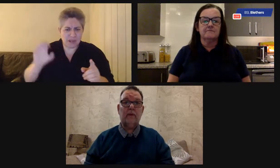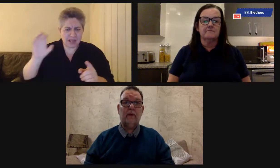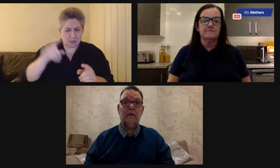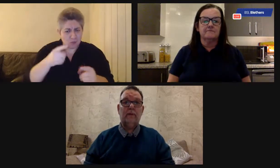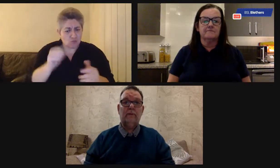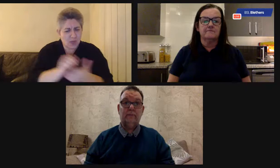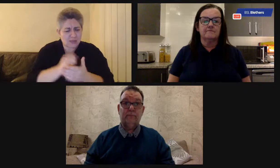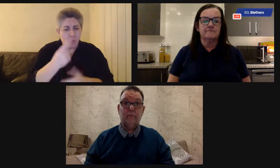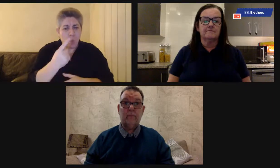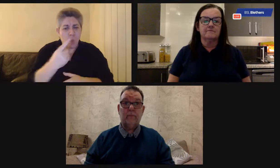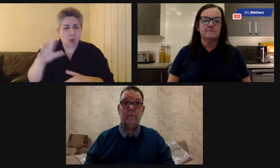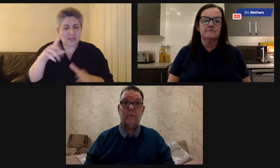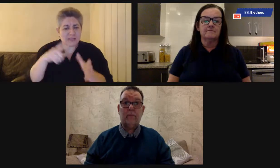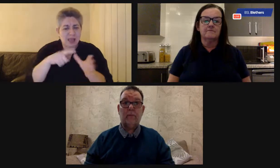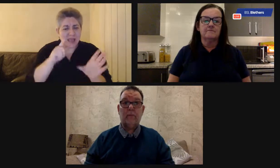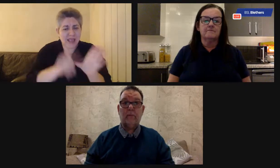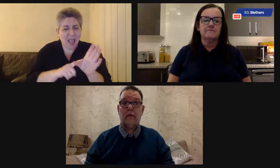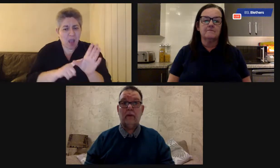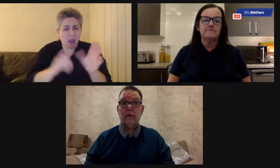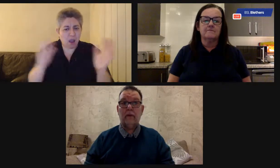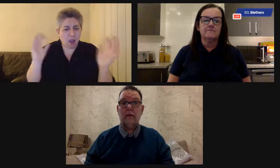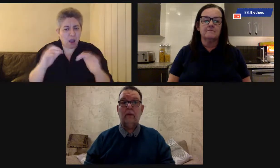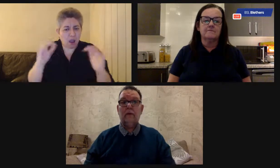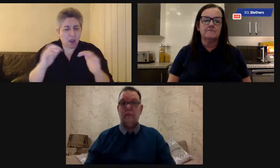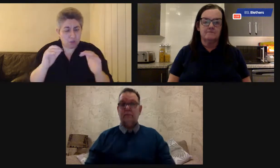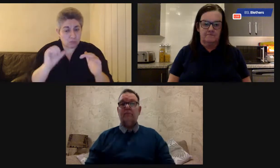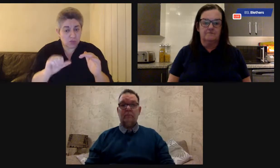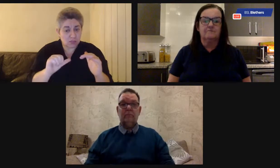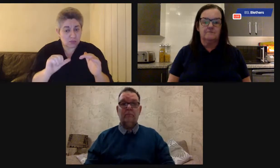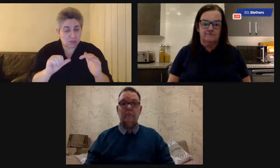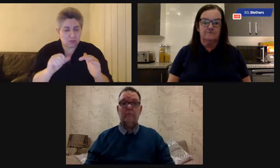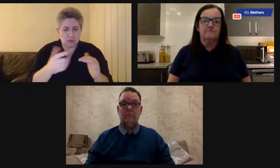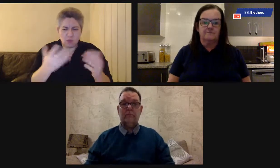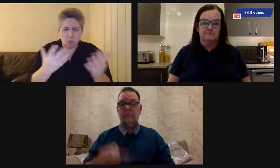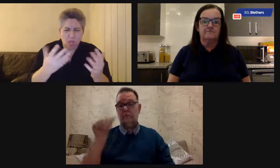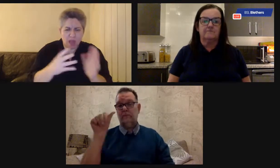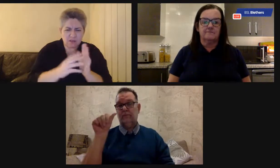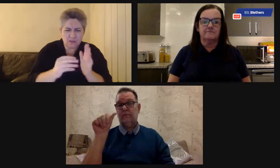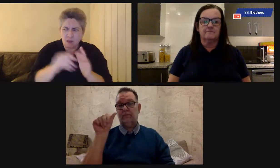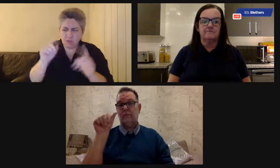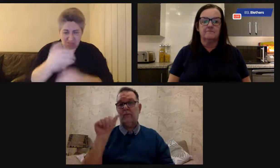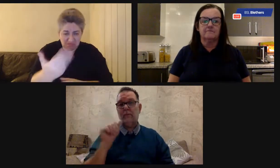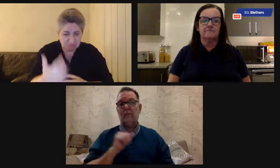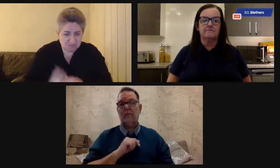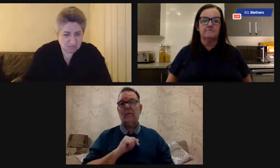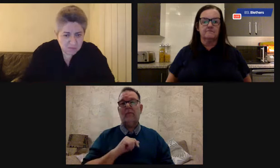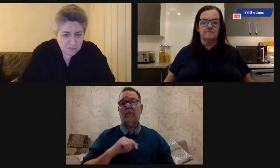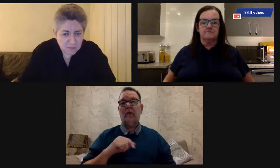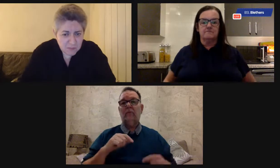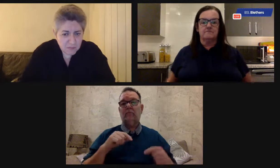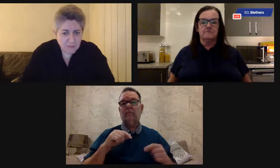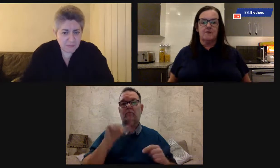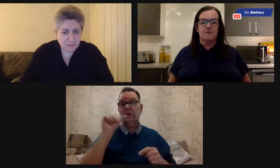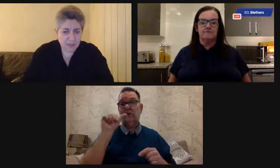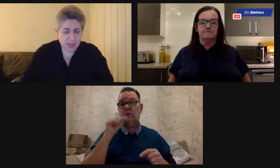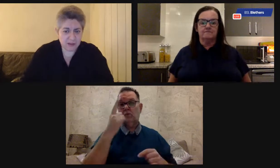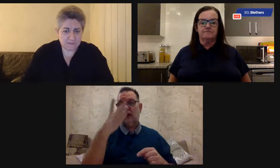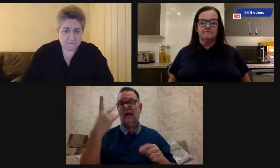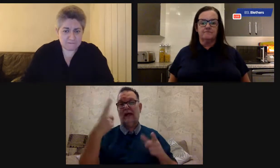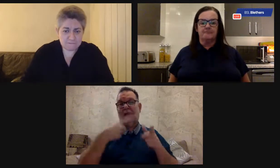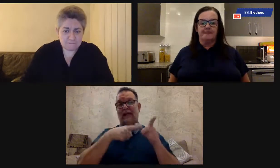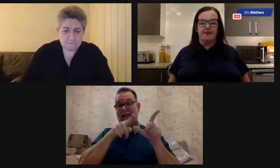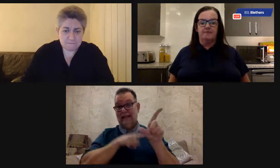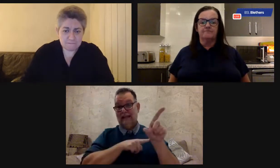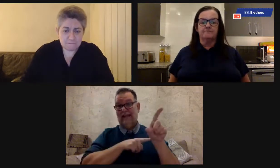you've travelled though with the group all over the place really, but you only do it once a year,